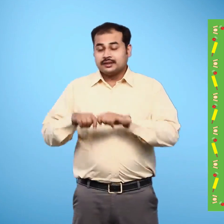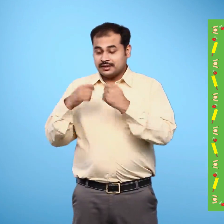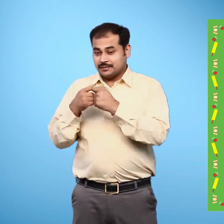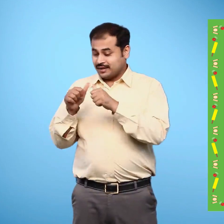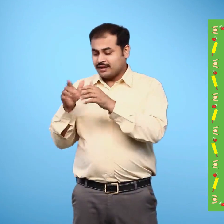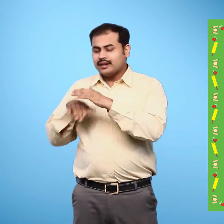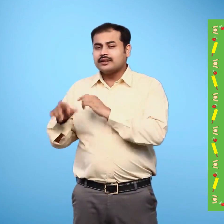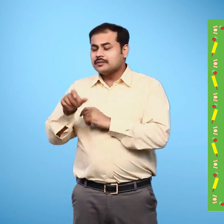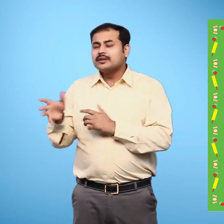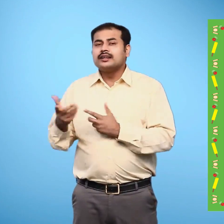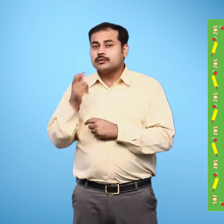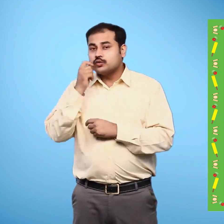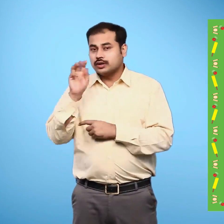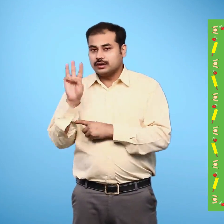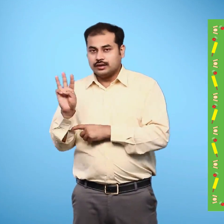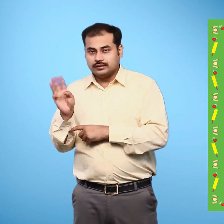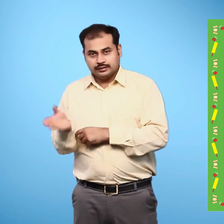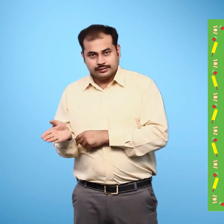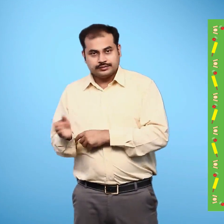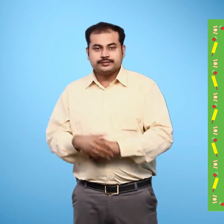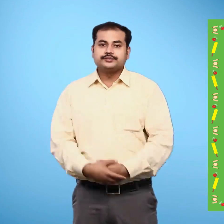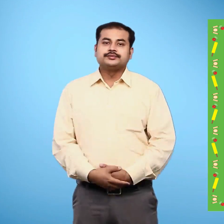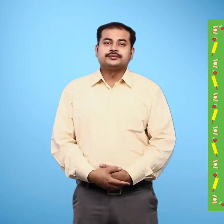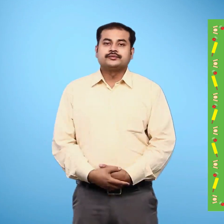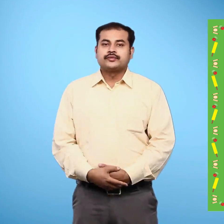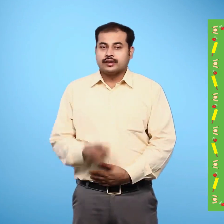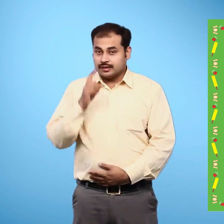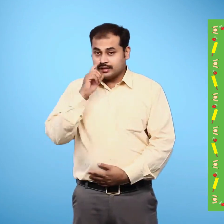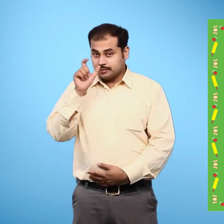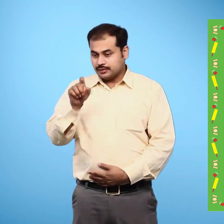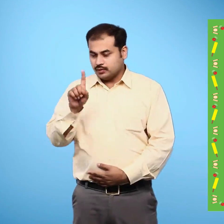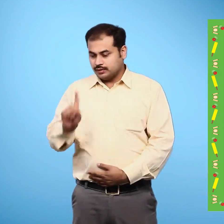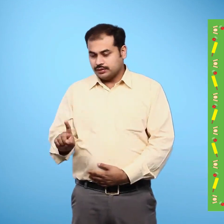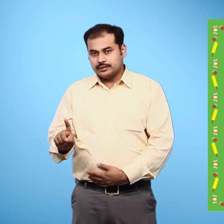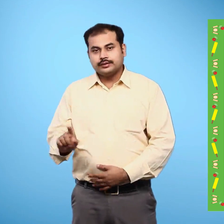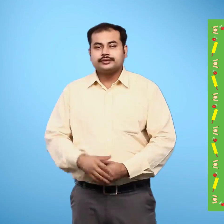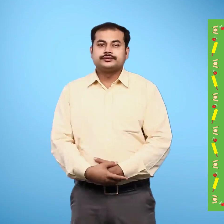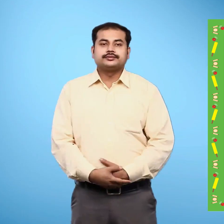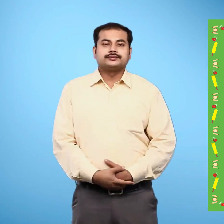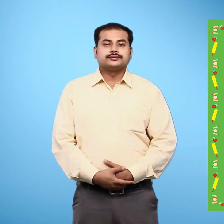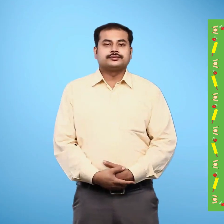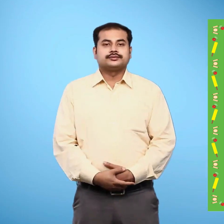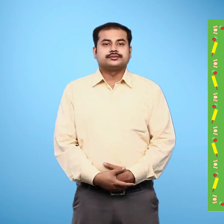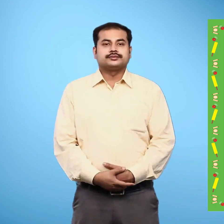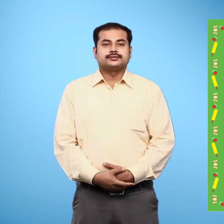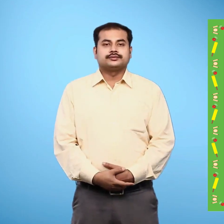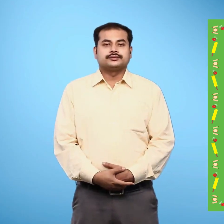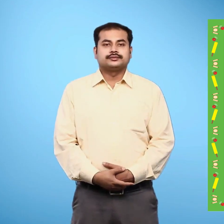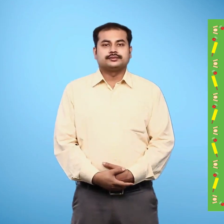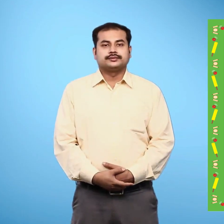Team A has 3 boys and 1 girl and is seated at right side